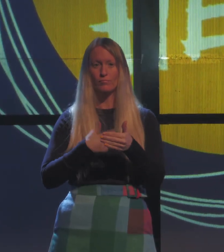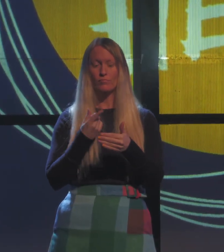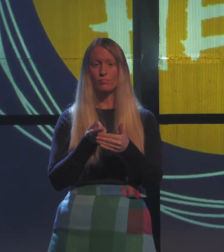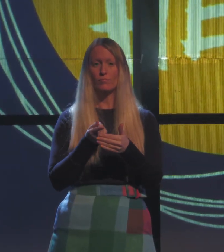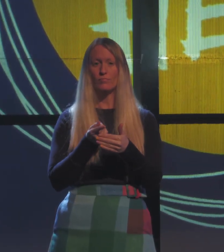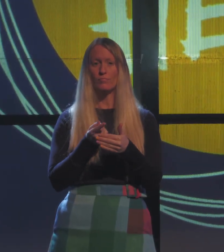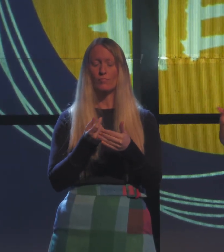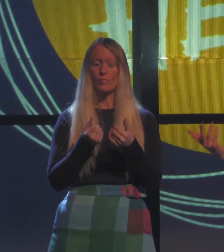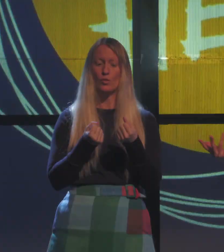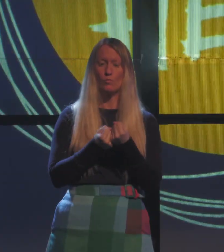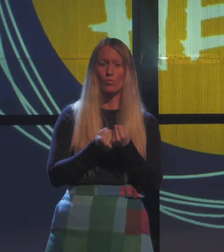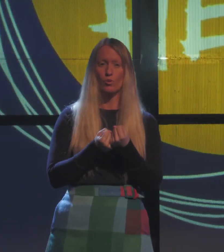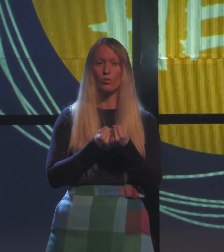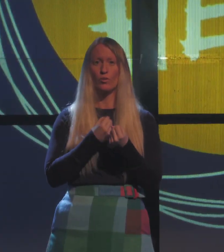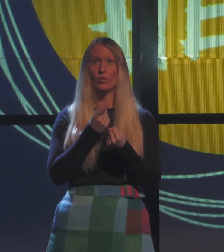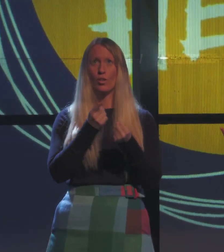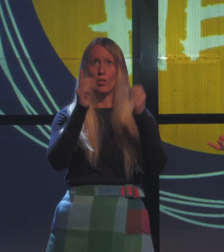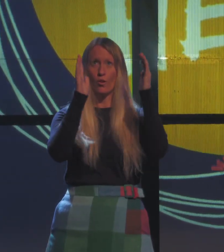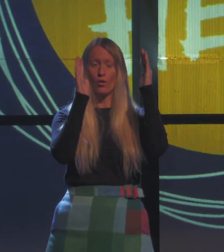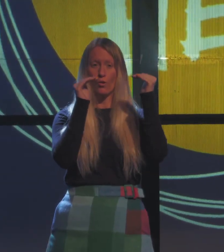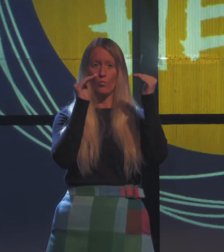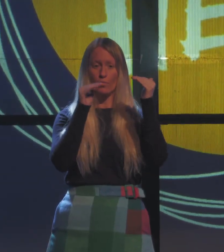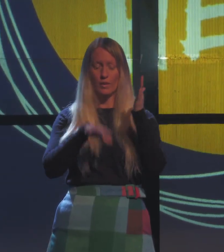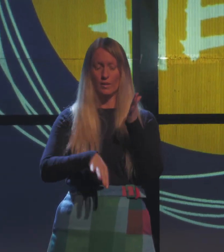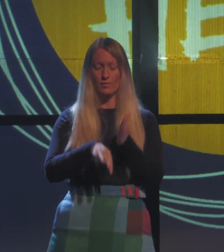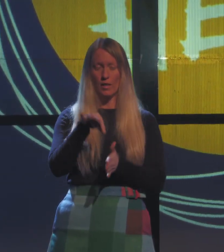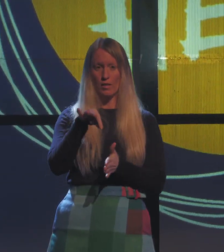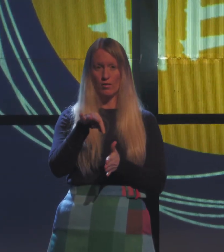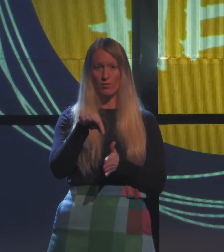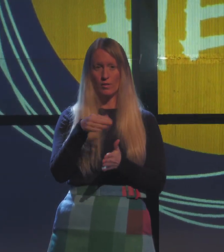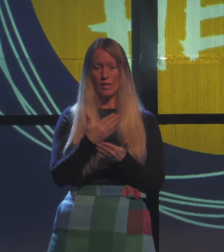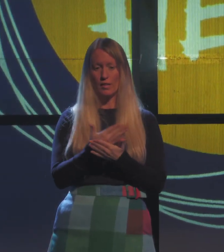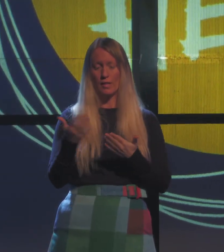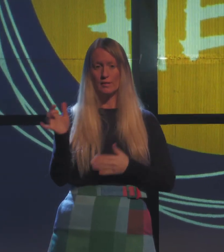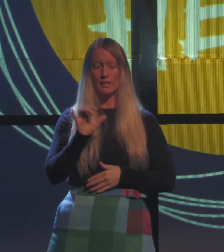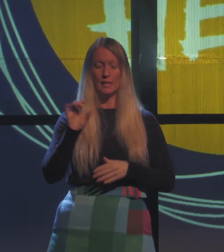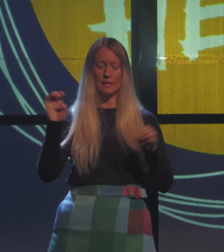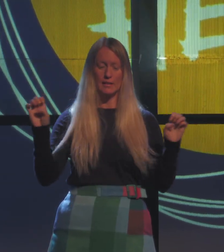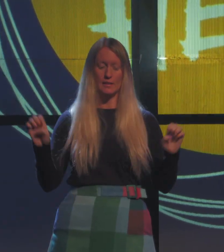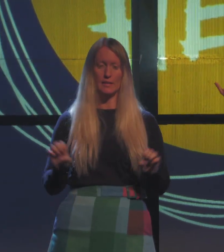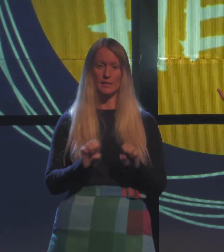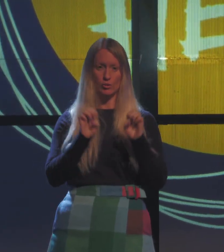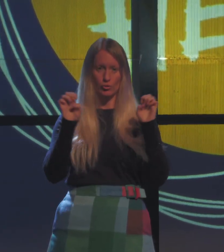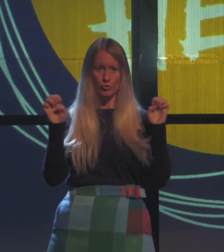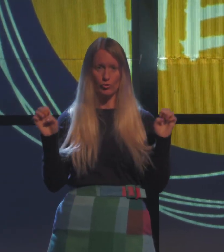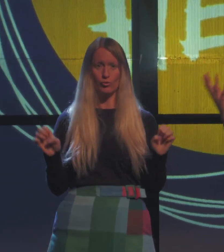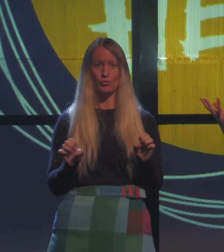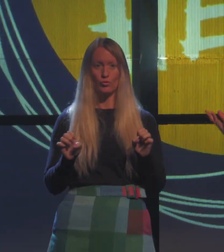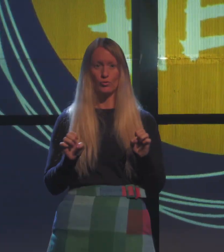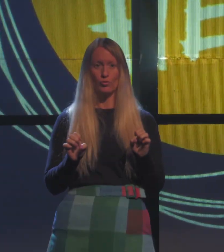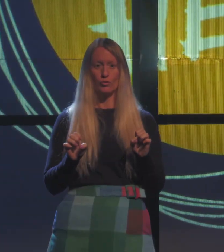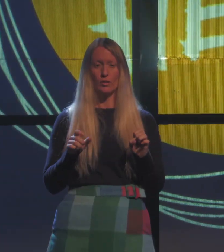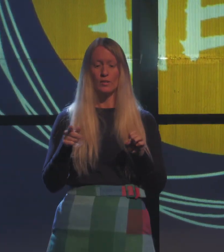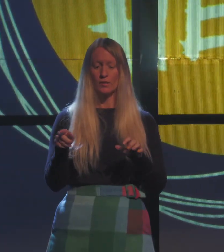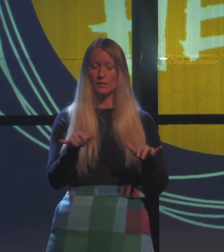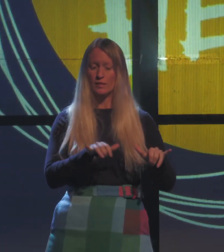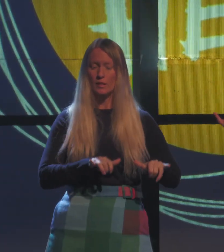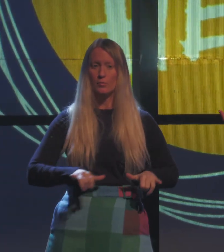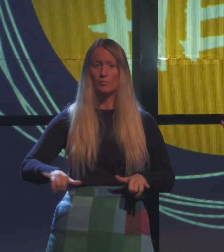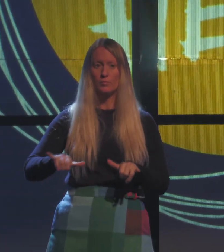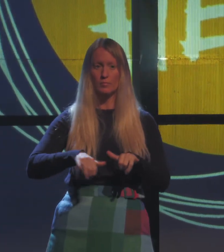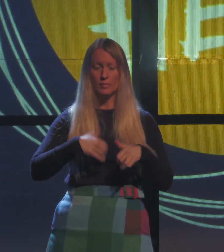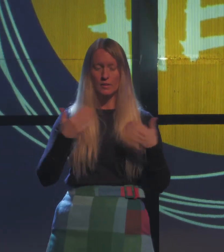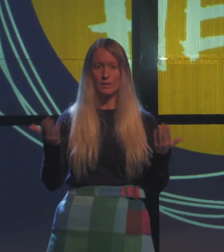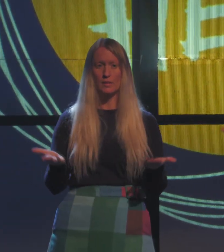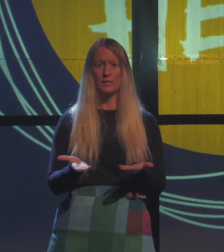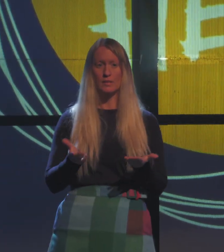into the hope that is found in things like Easter and the things that aren't to come, in spaces like this that